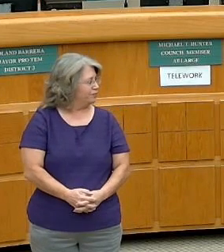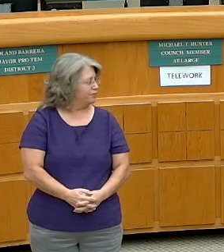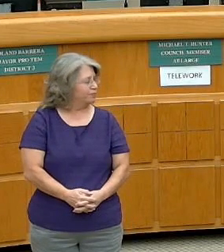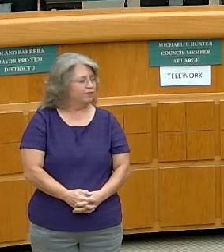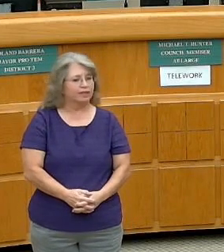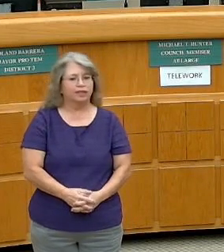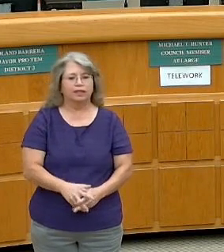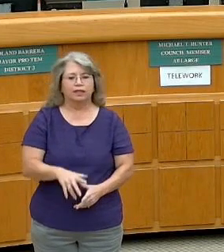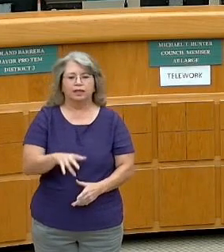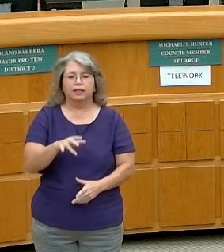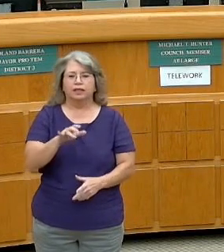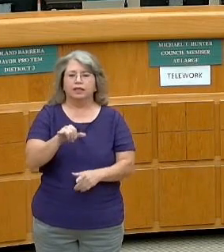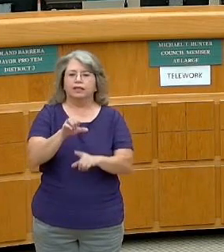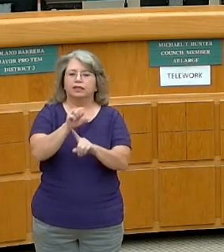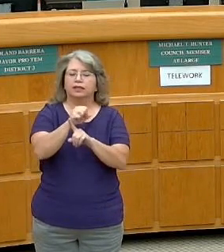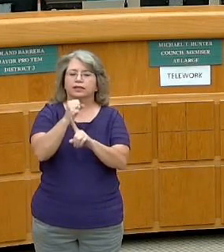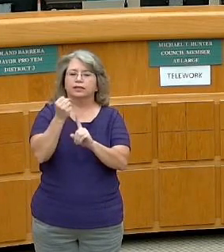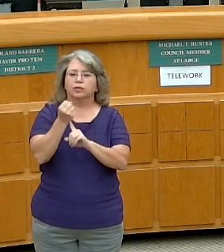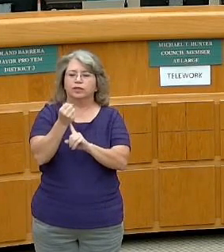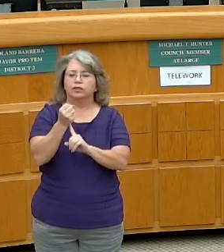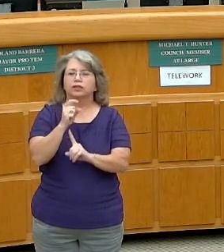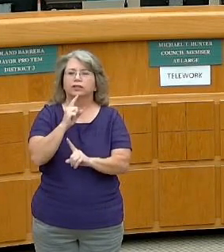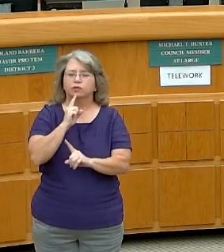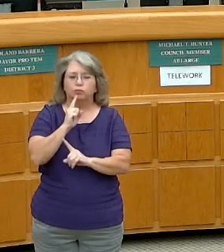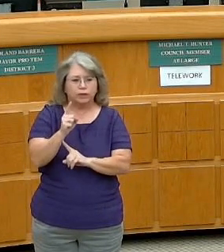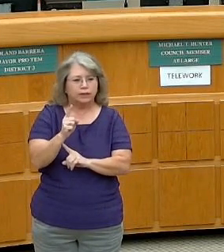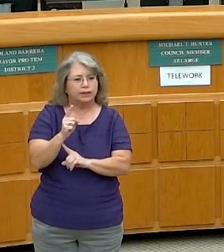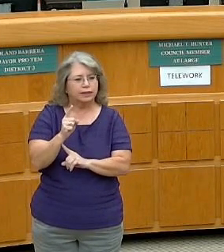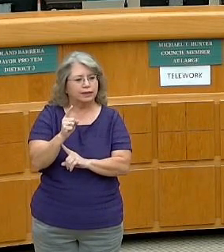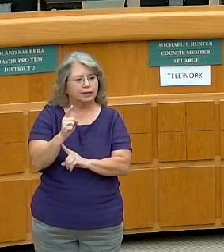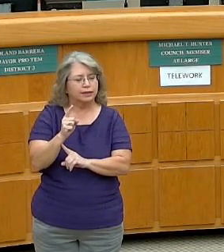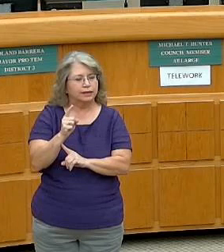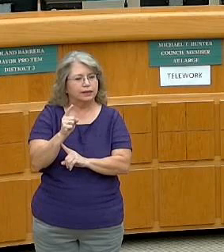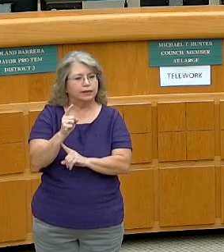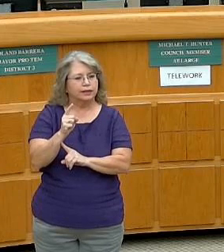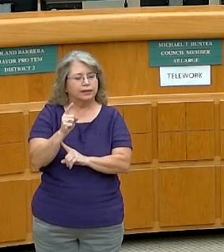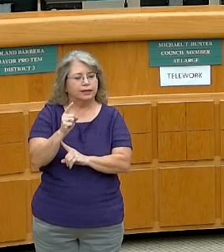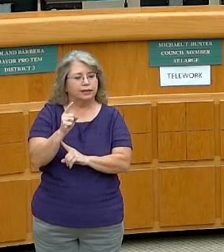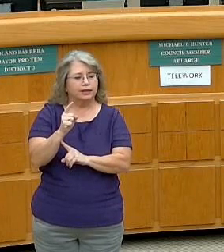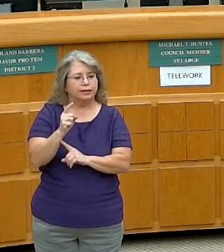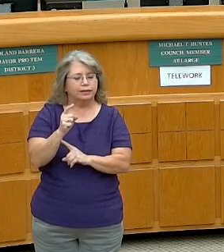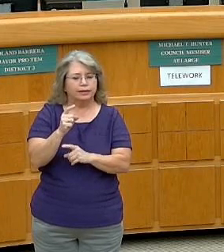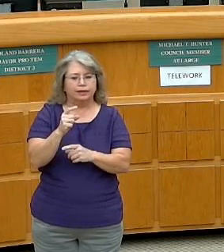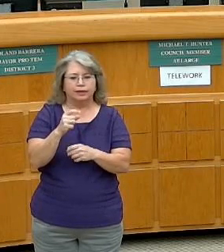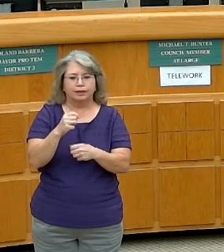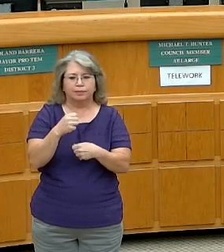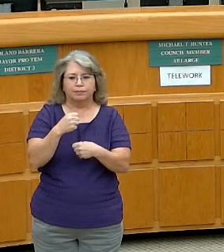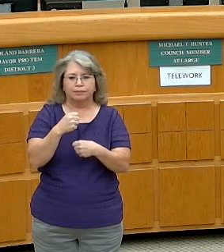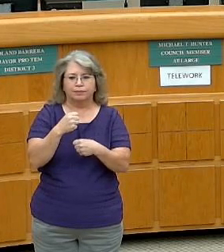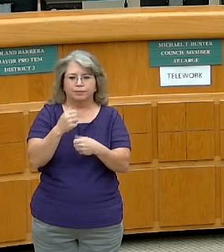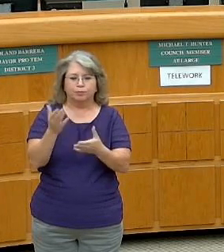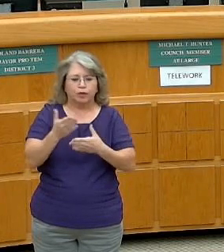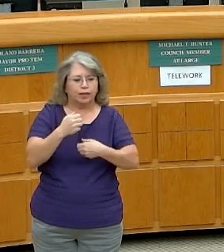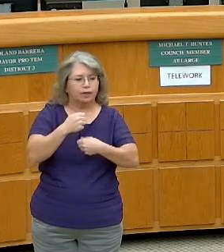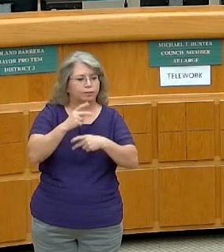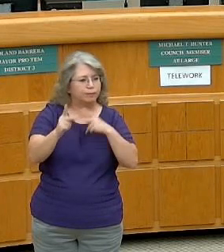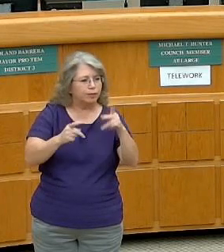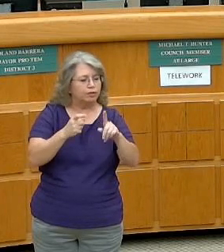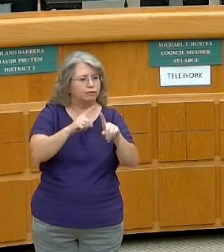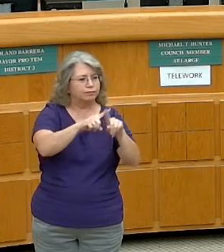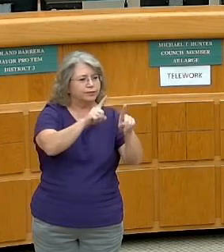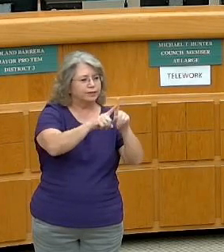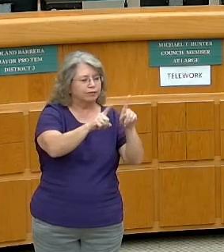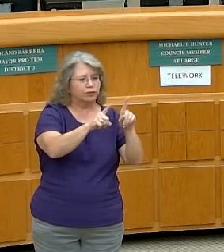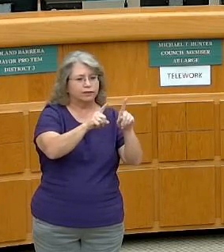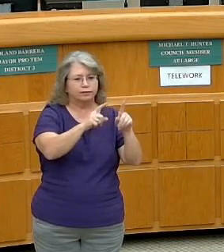This situation is really bringing a lot of people from different walks of life together, and I think it's wonderful